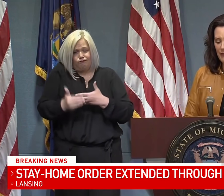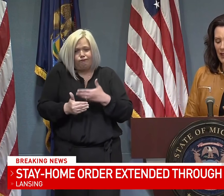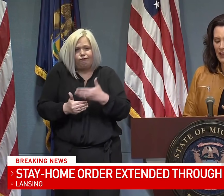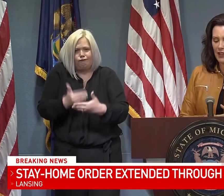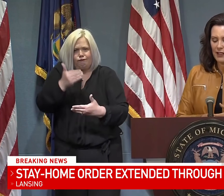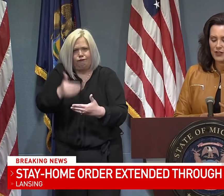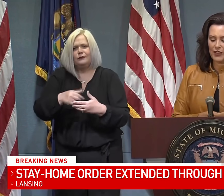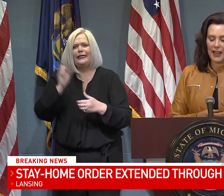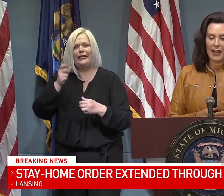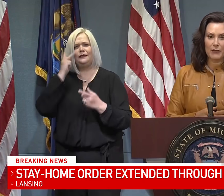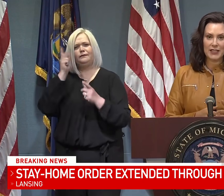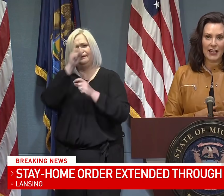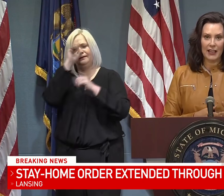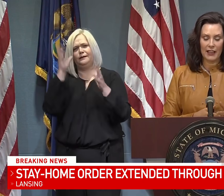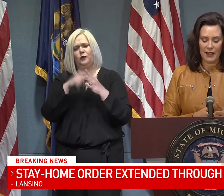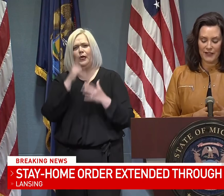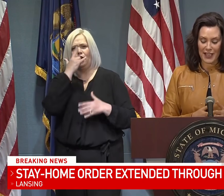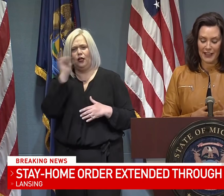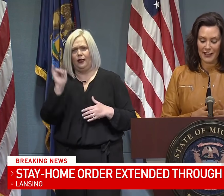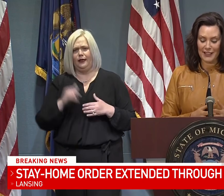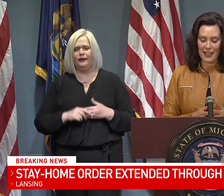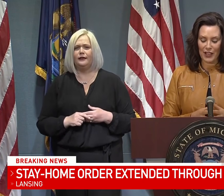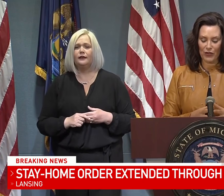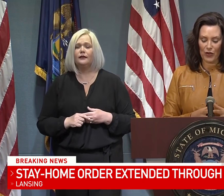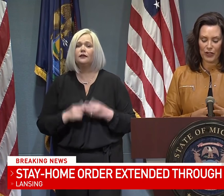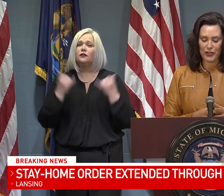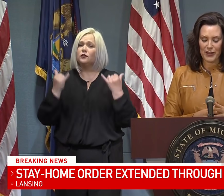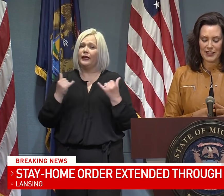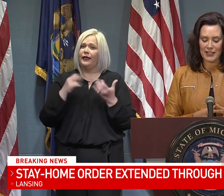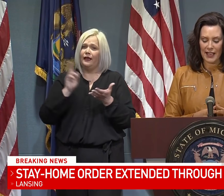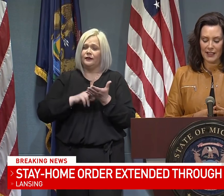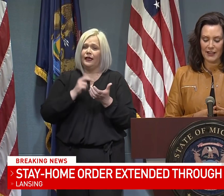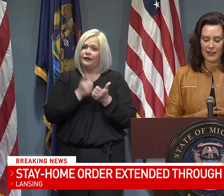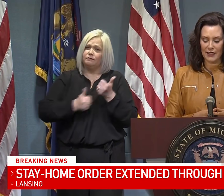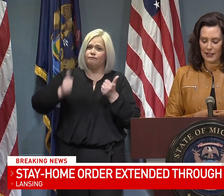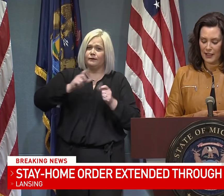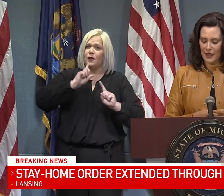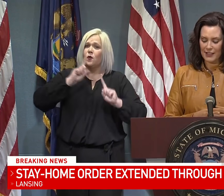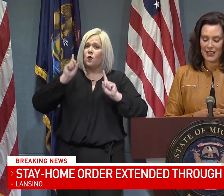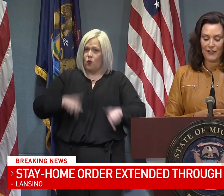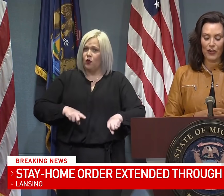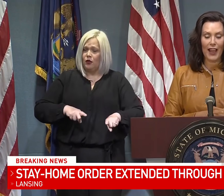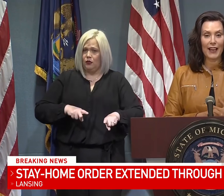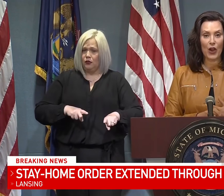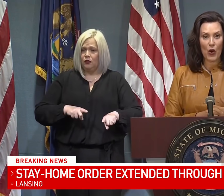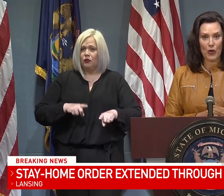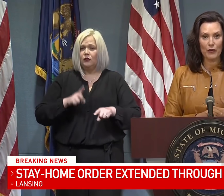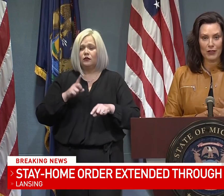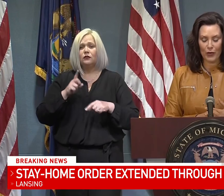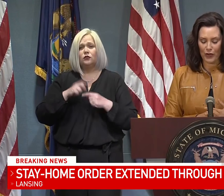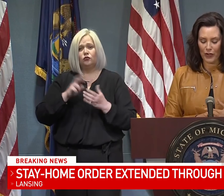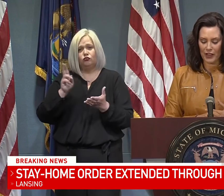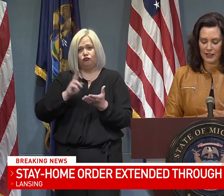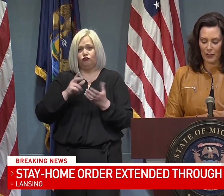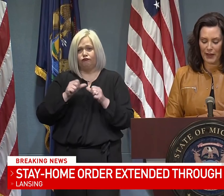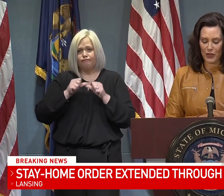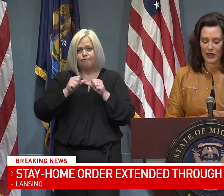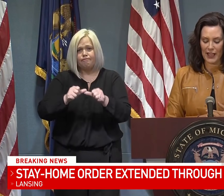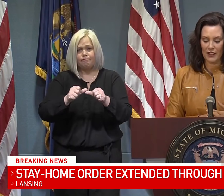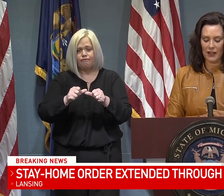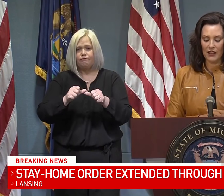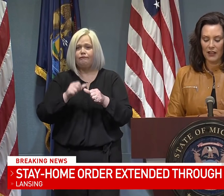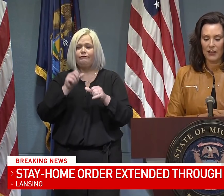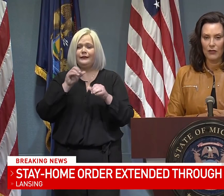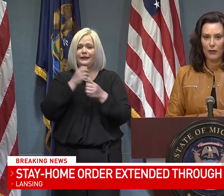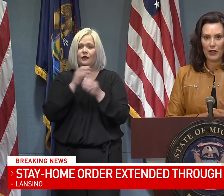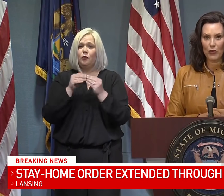like. So today I've signed an executive order to extend the Safer at Home order until May